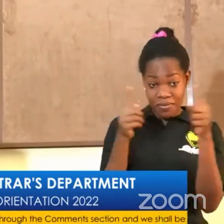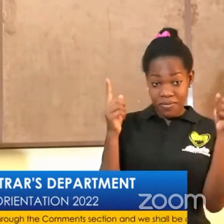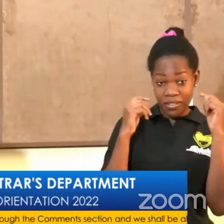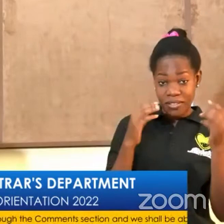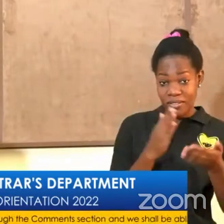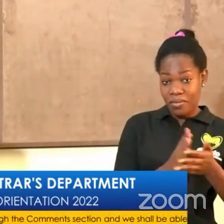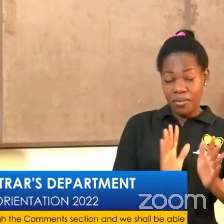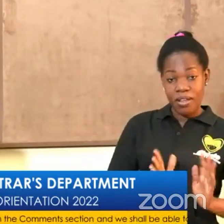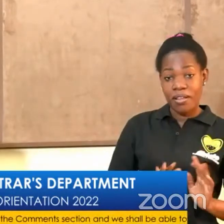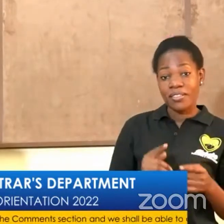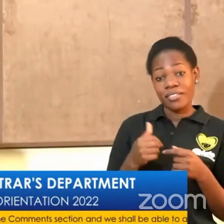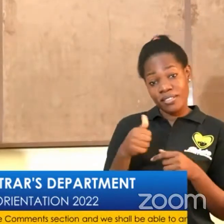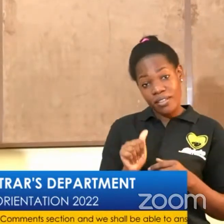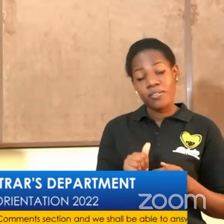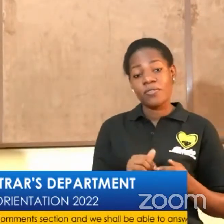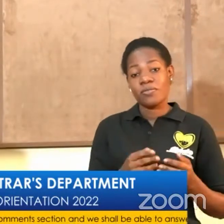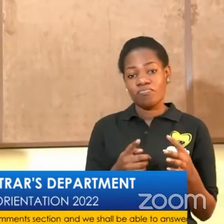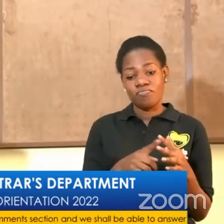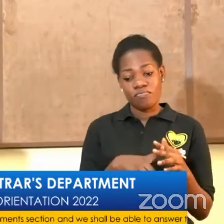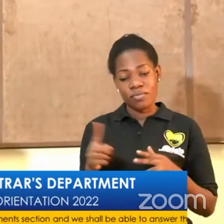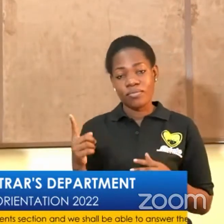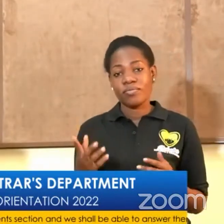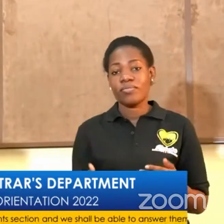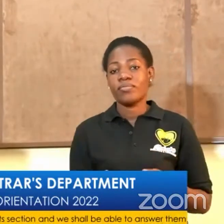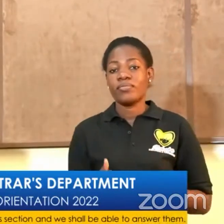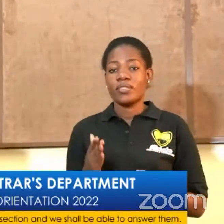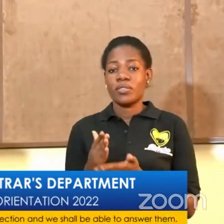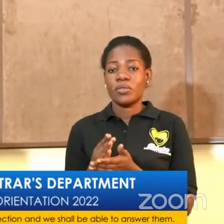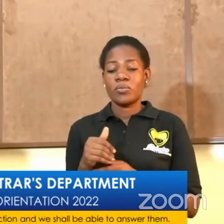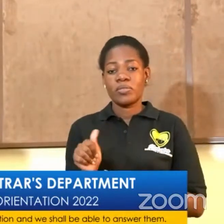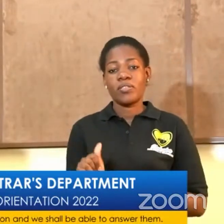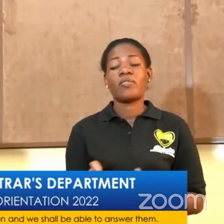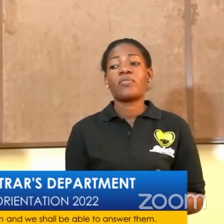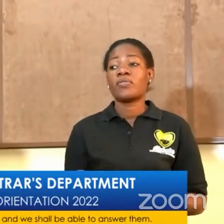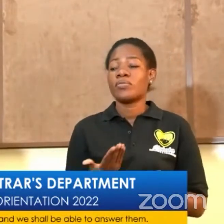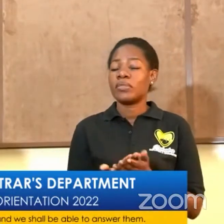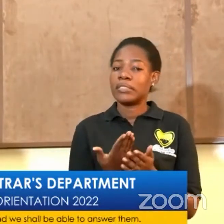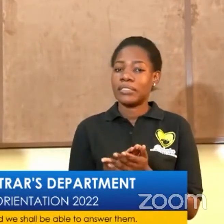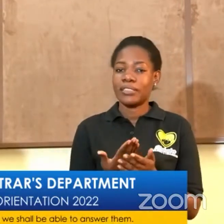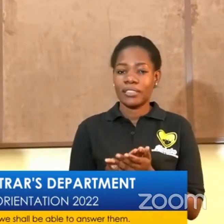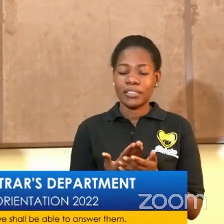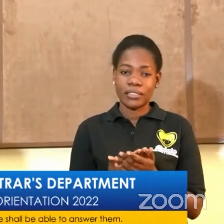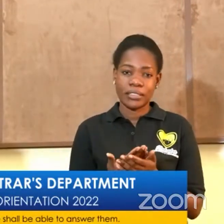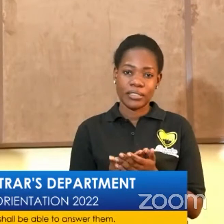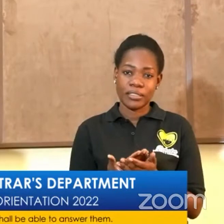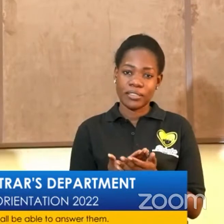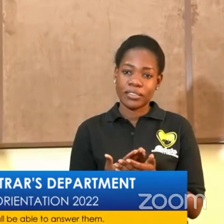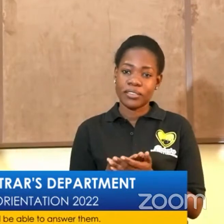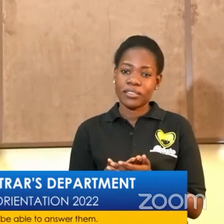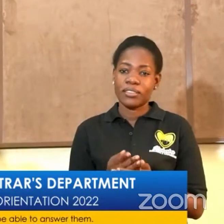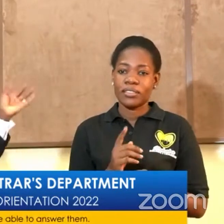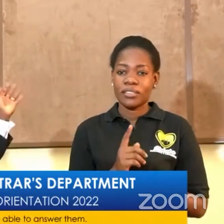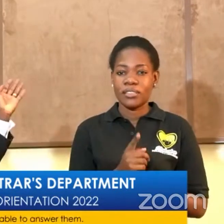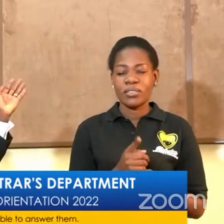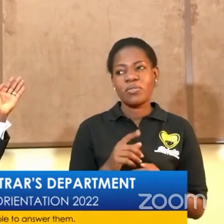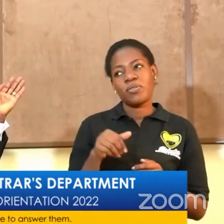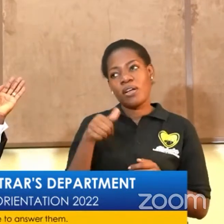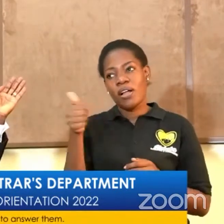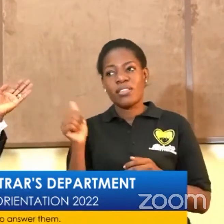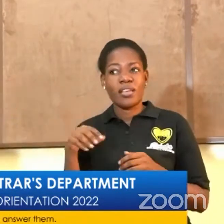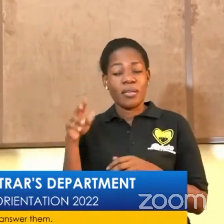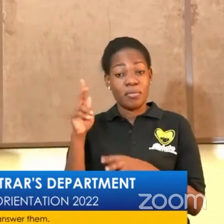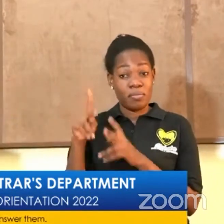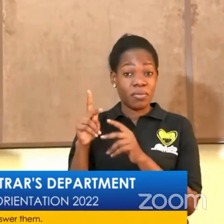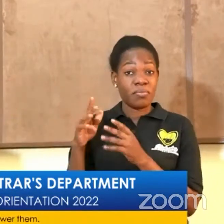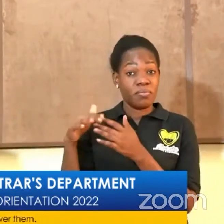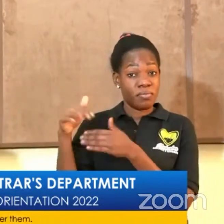themselves. So don't allow yourself to reach that level. That is for the other people